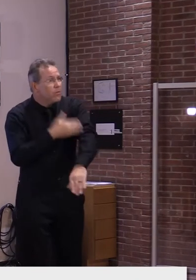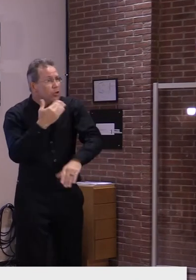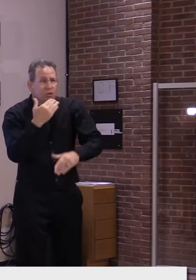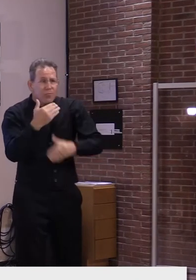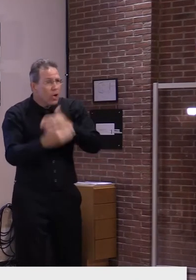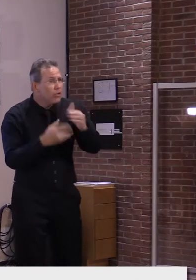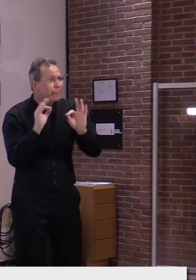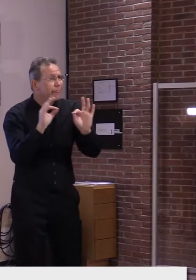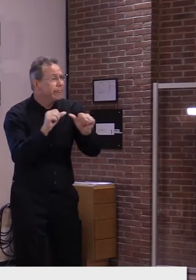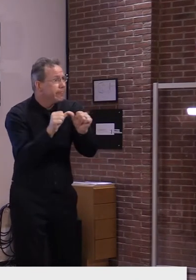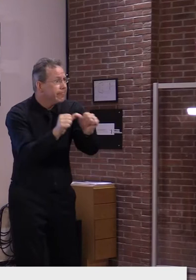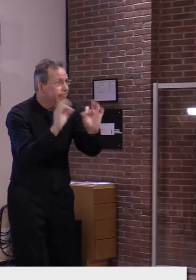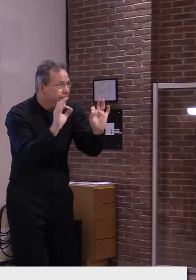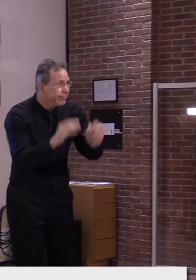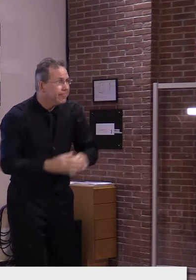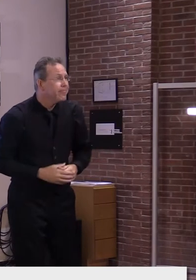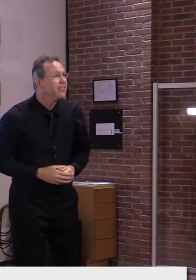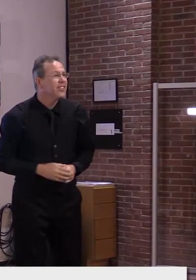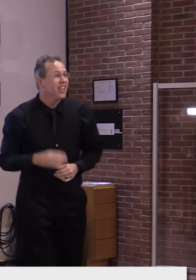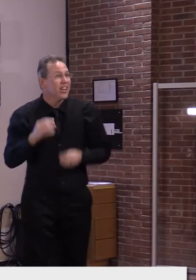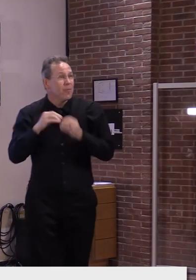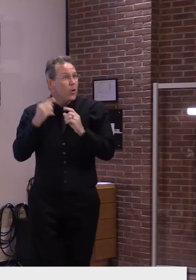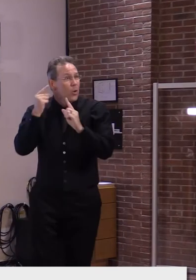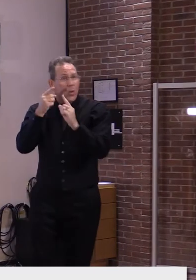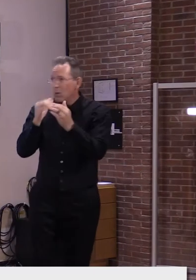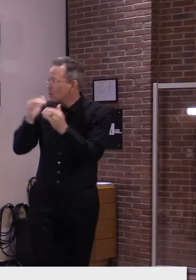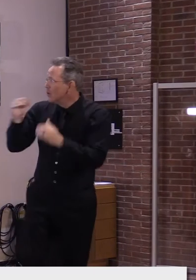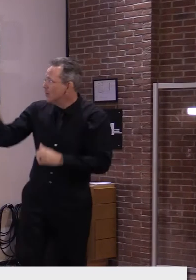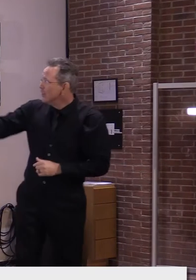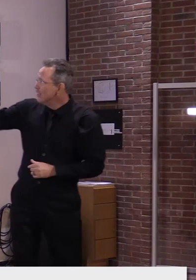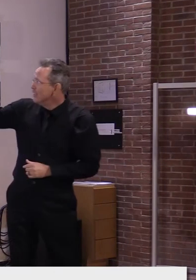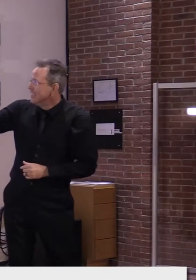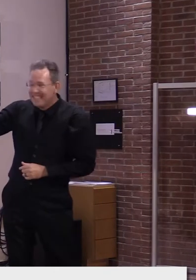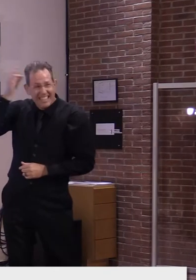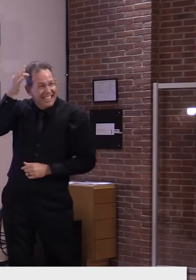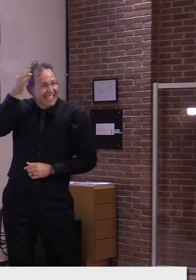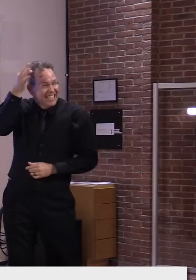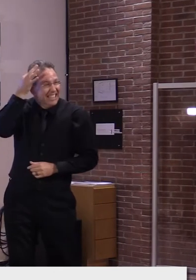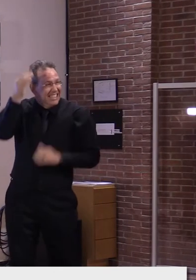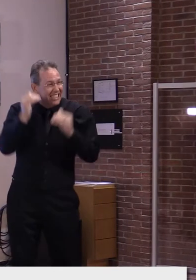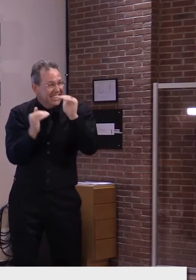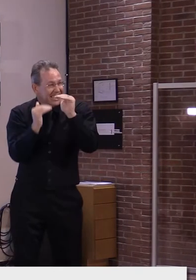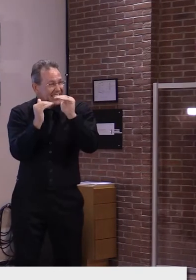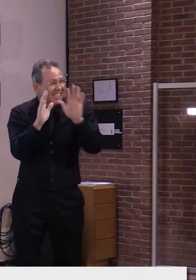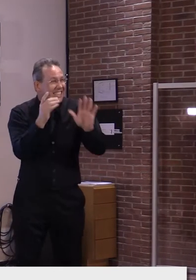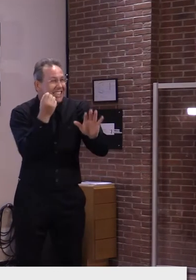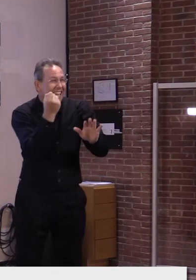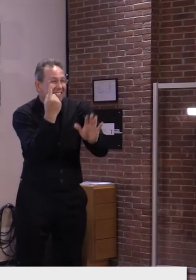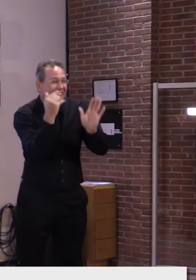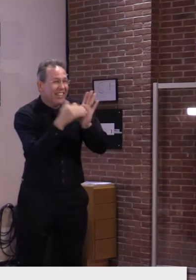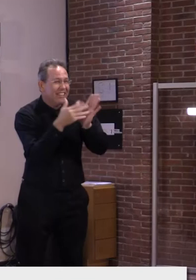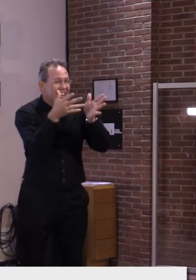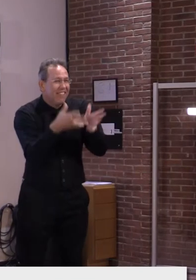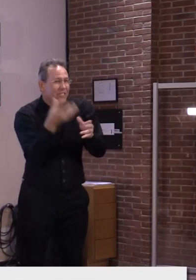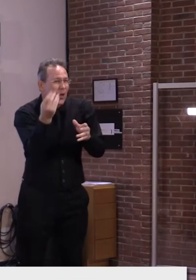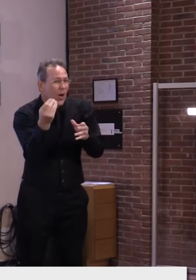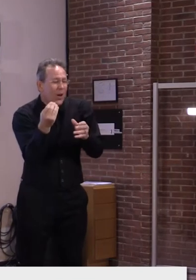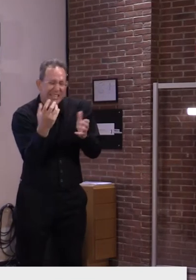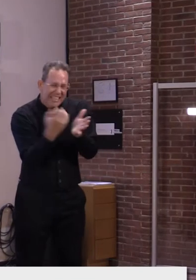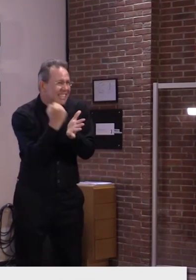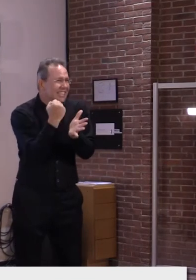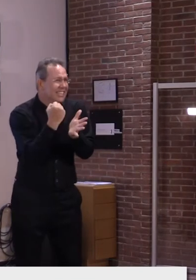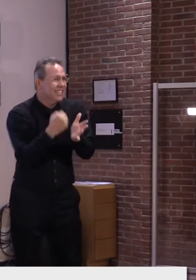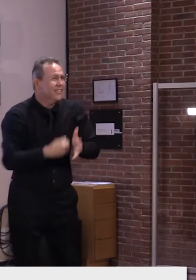about 78%, needing about 11,300 more Vermonters until we hit that goal, which we do